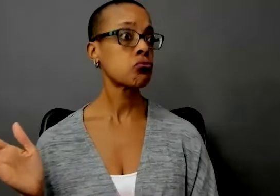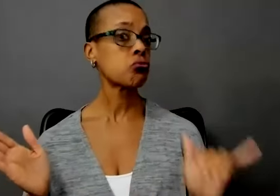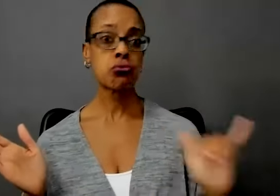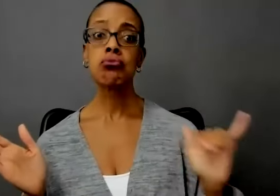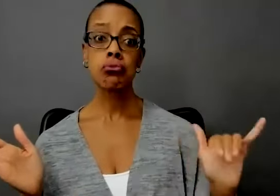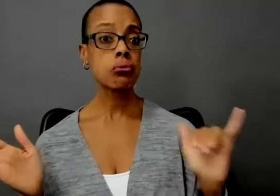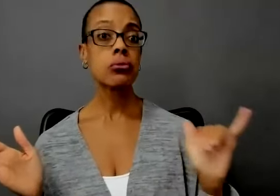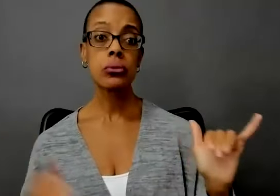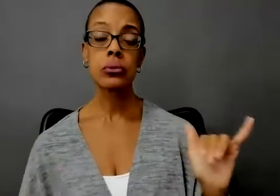saying.